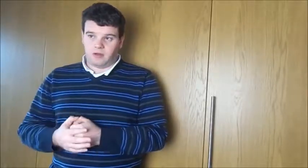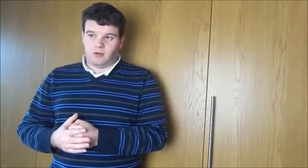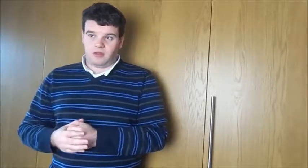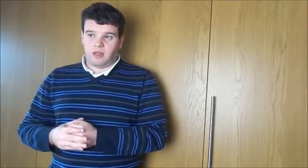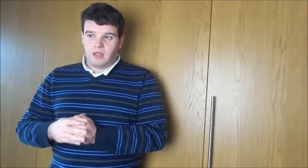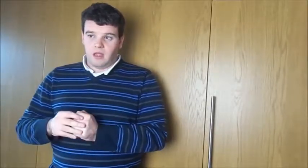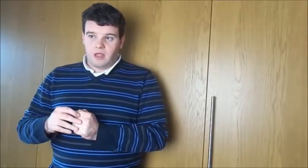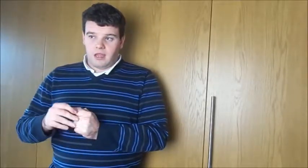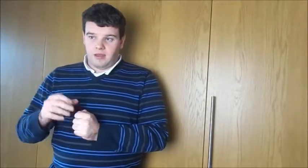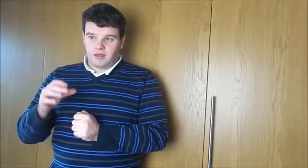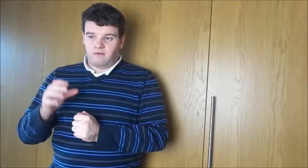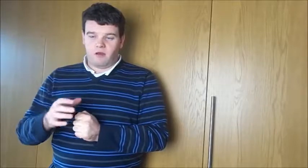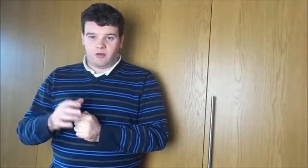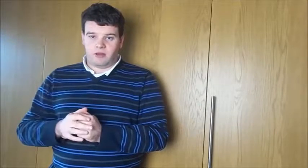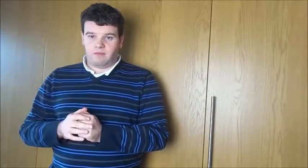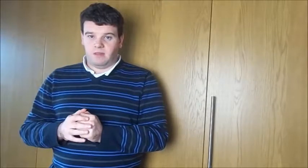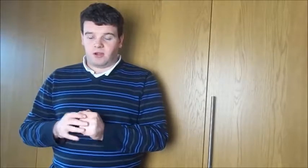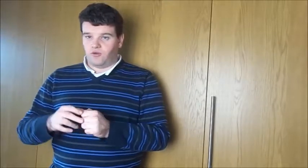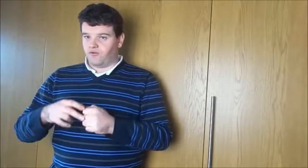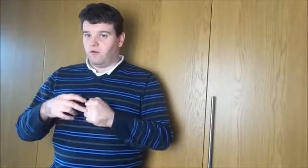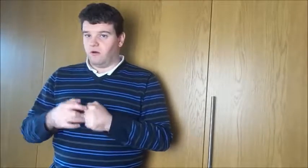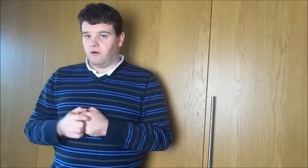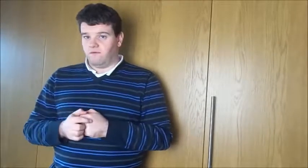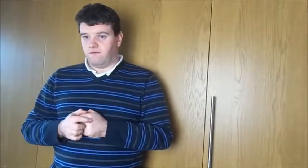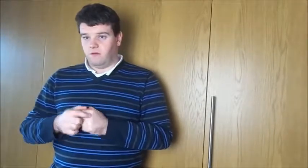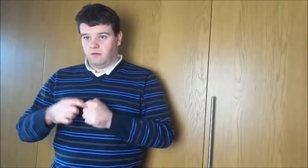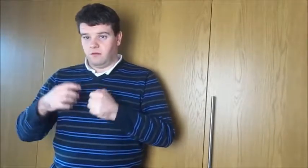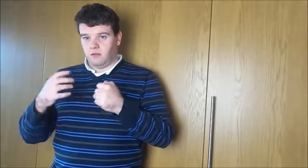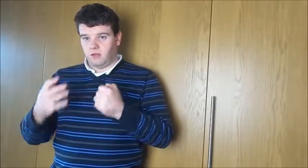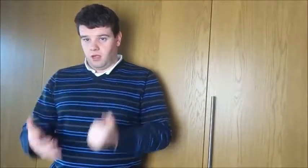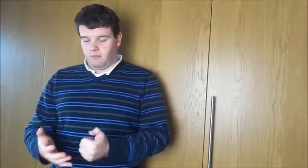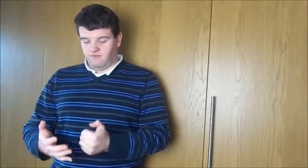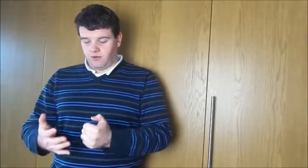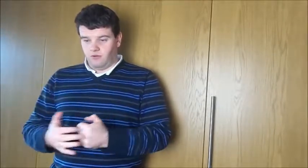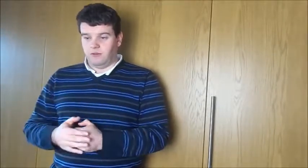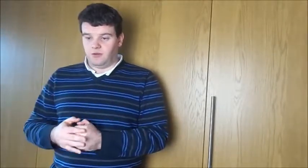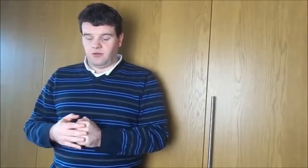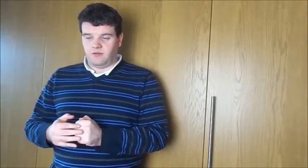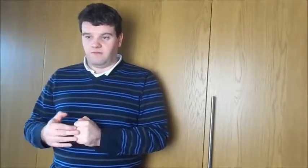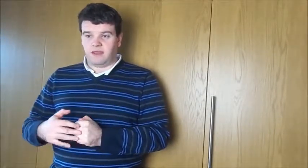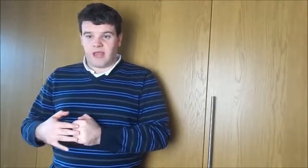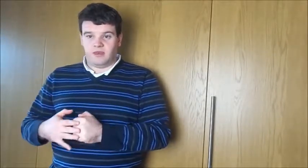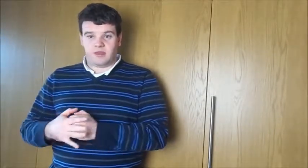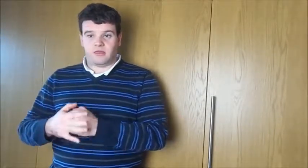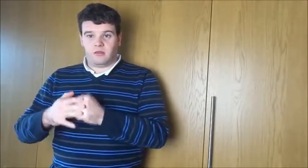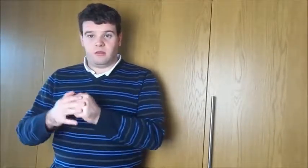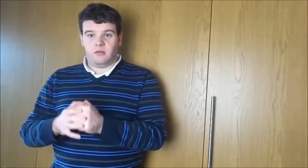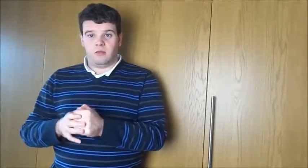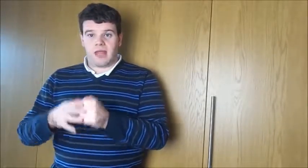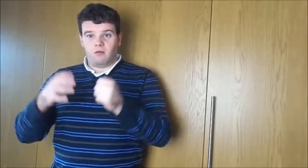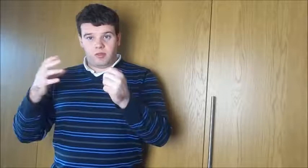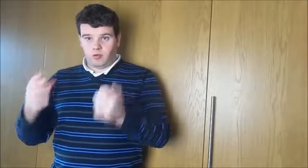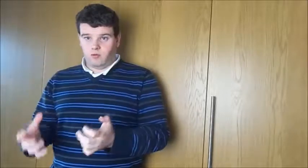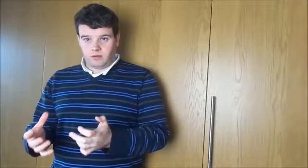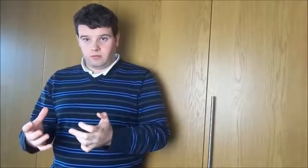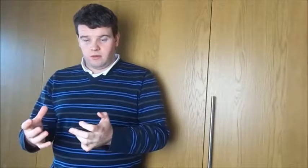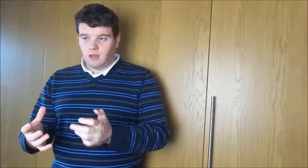because instead of her just being the controller of Victoria, the Duchess of Kent's household,